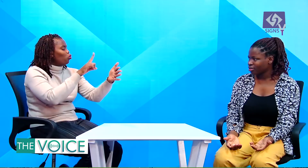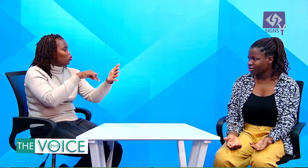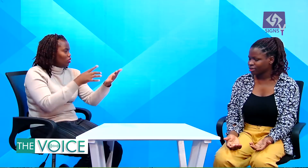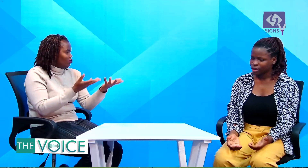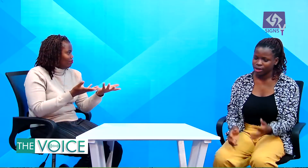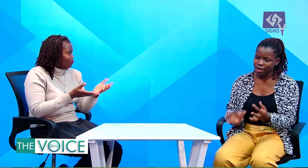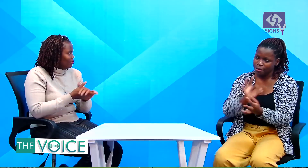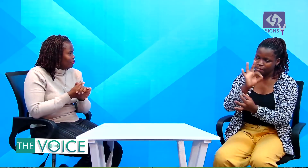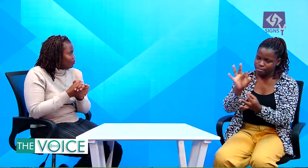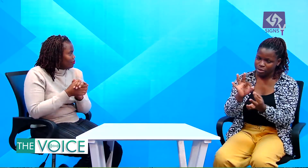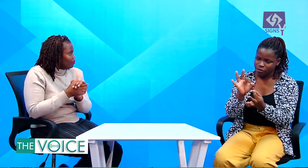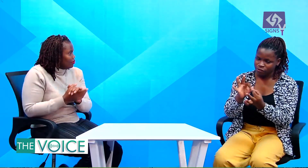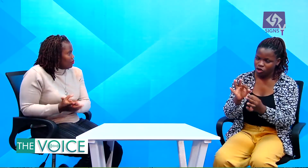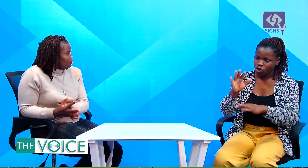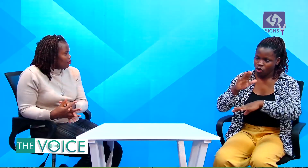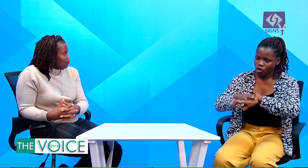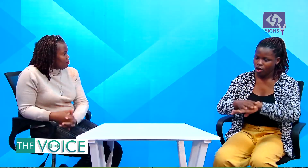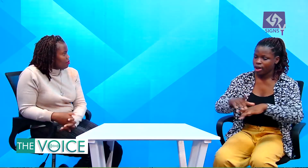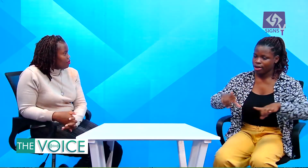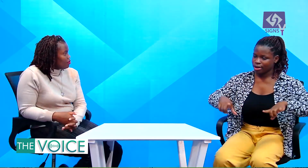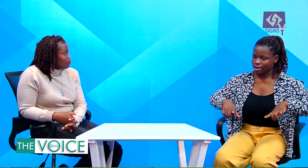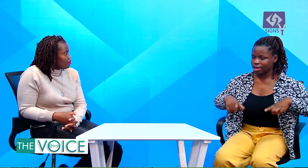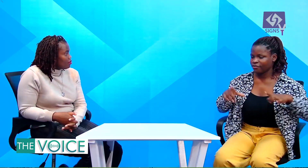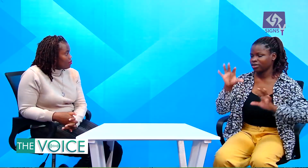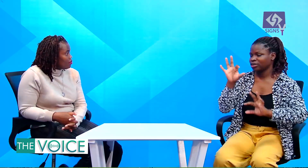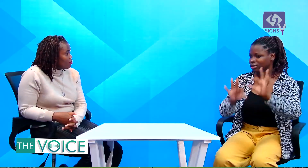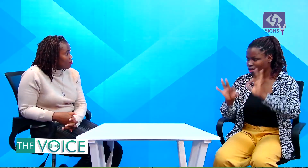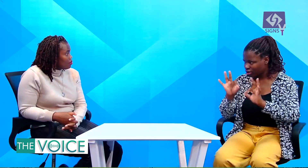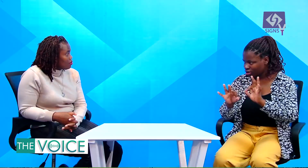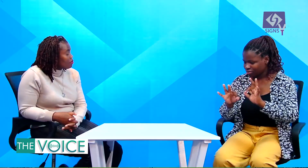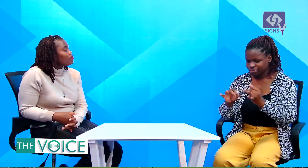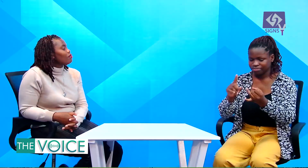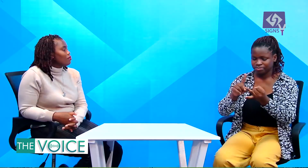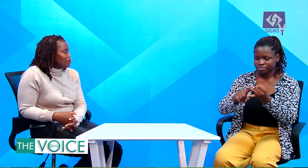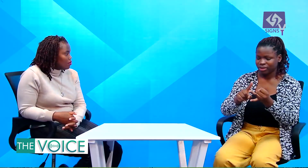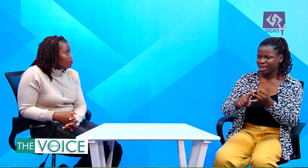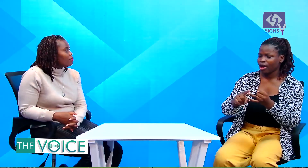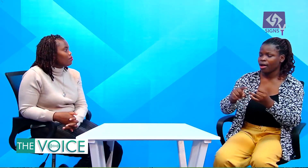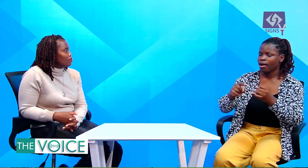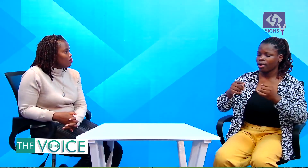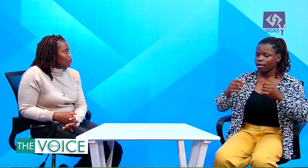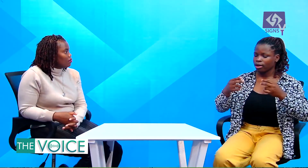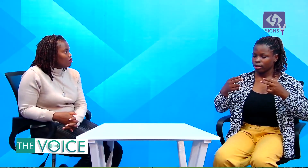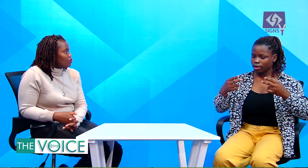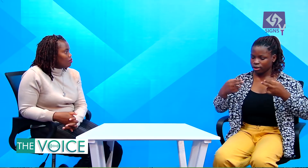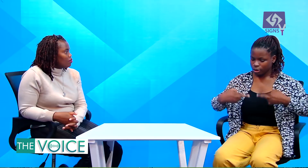specific mentorship? The mentorship I'm talking about is like the lifestyle mentorship,